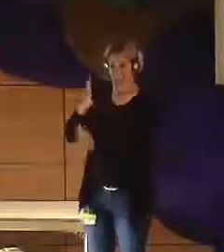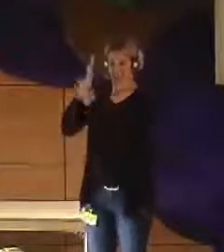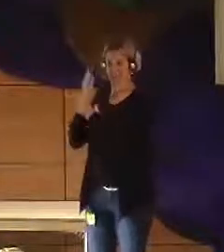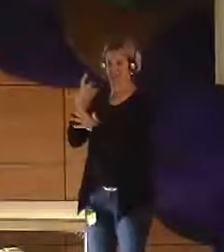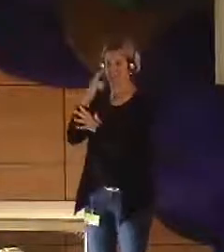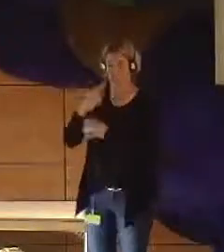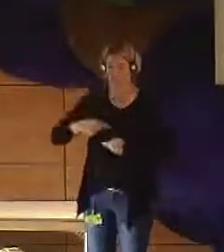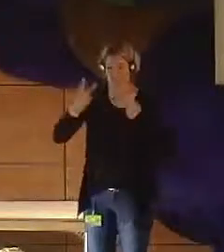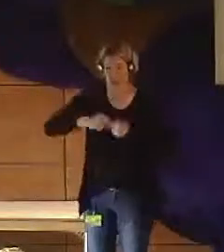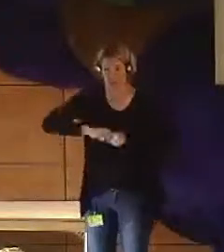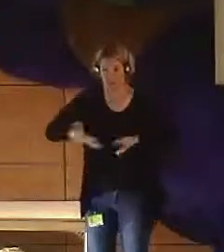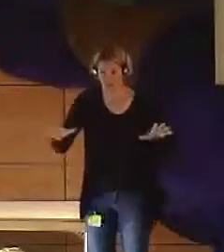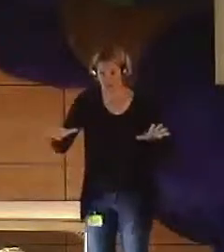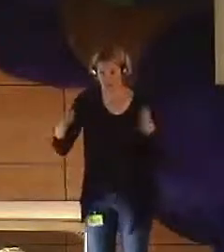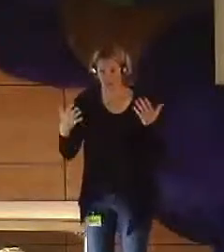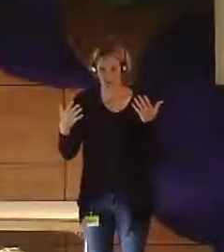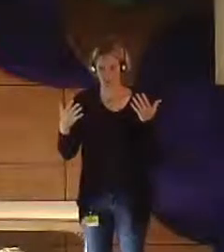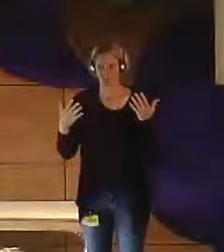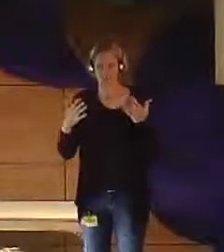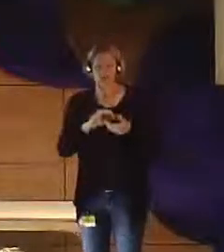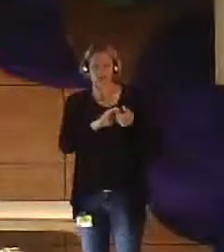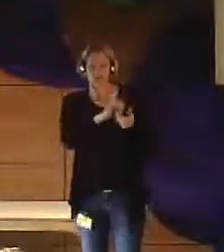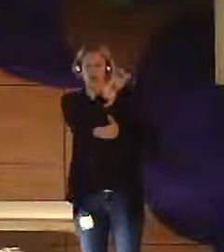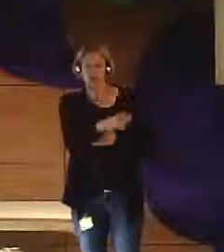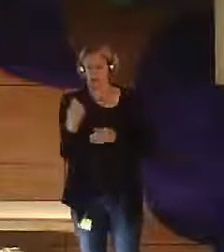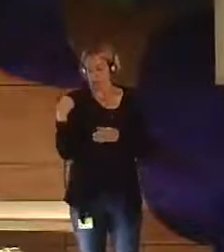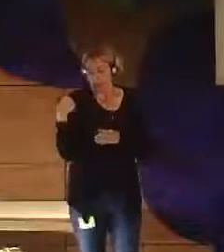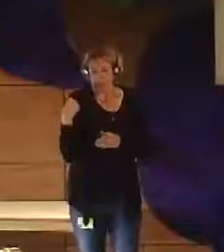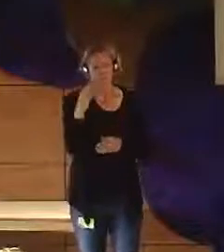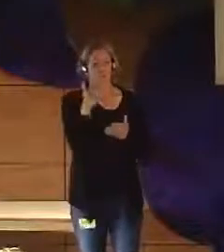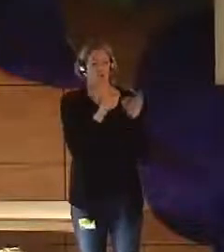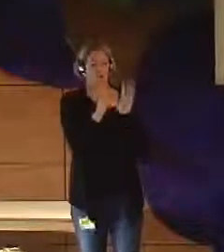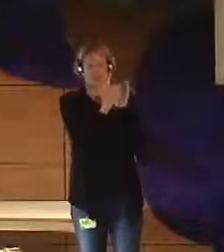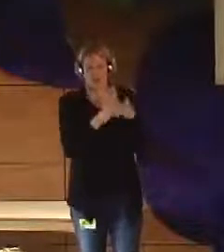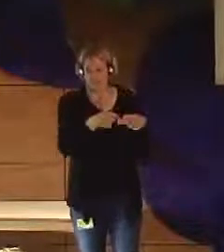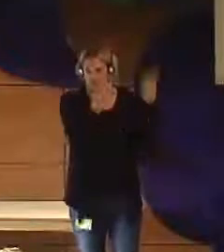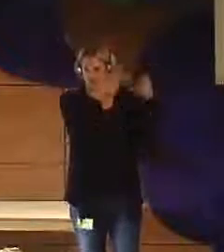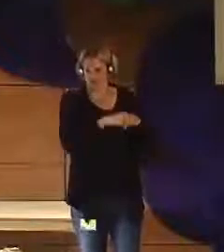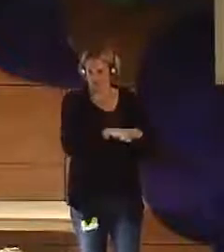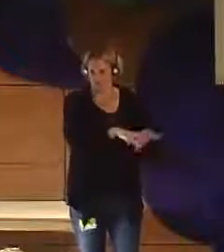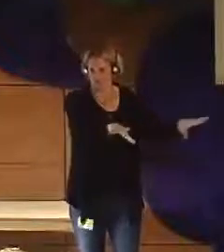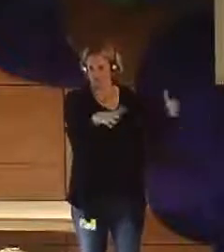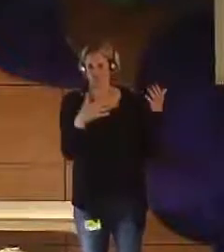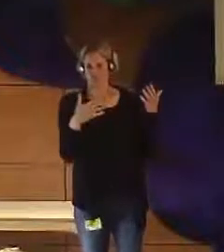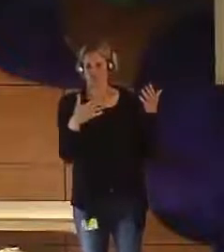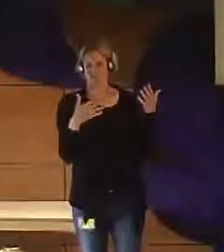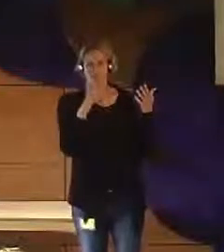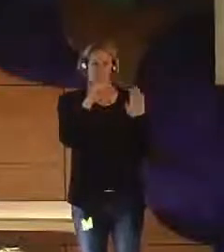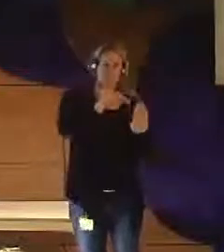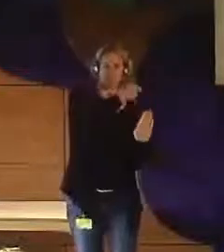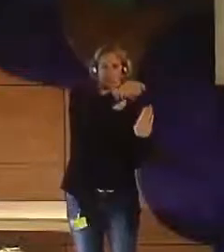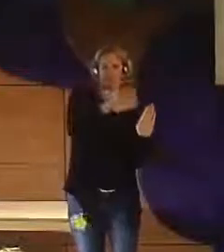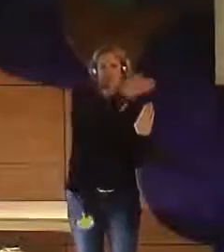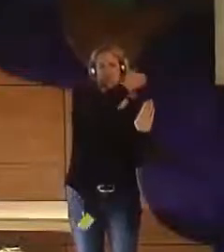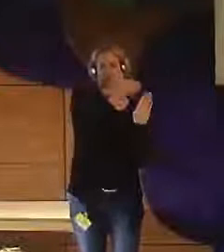data published last year on growth hormone. It's very limited data because it's retrospective. There's some evidence it may have some benefit in the short